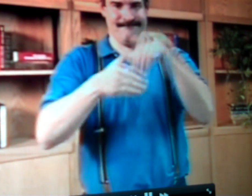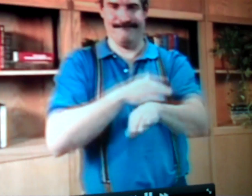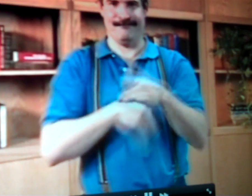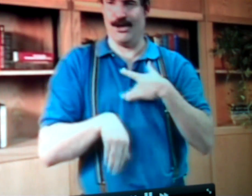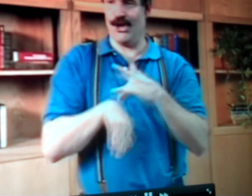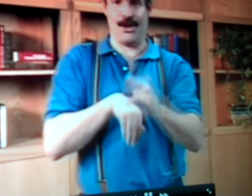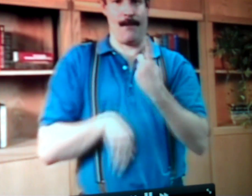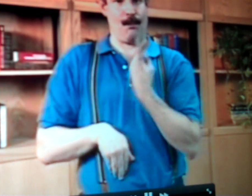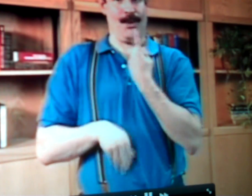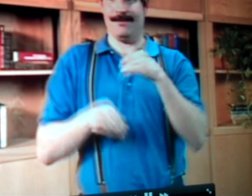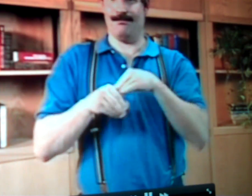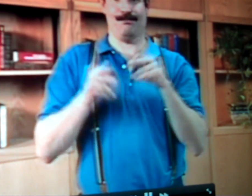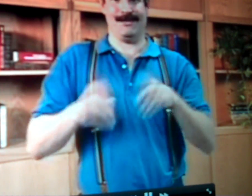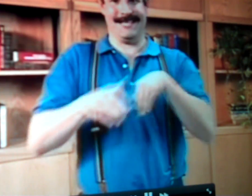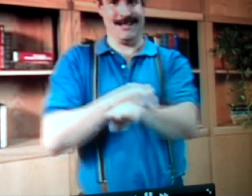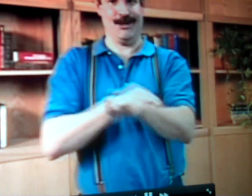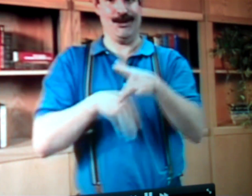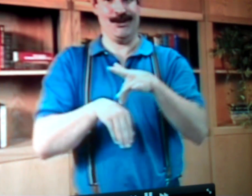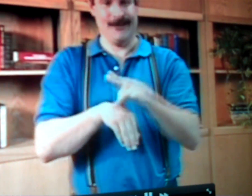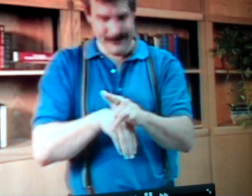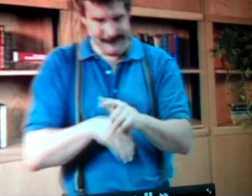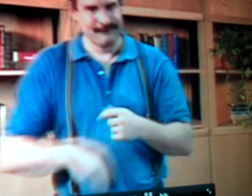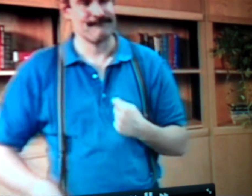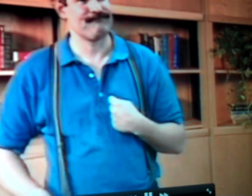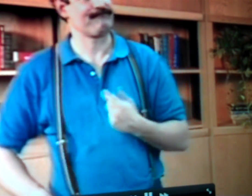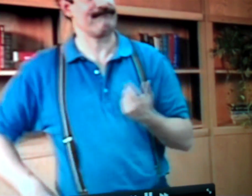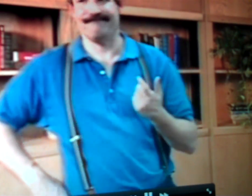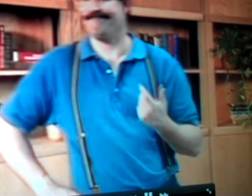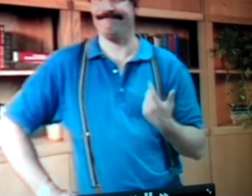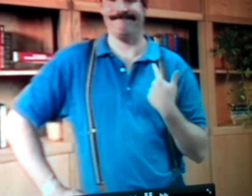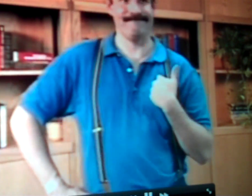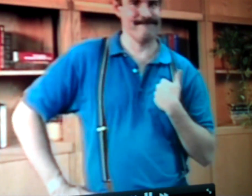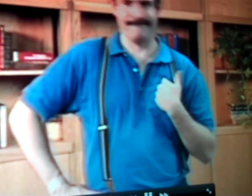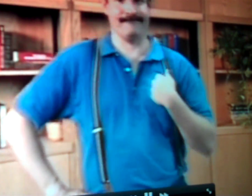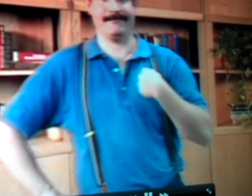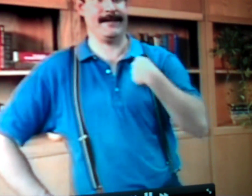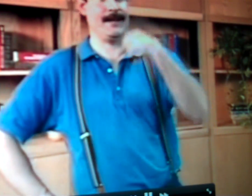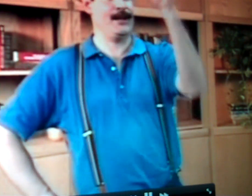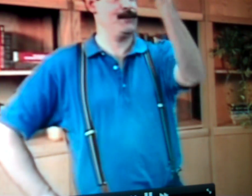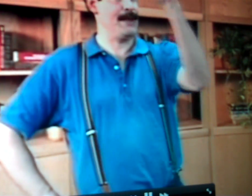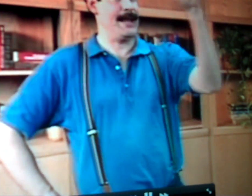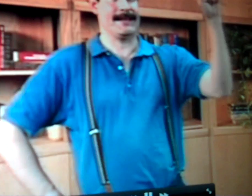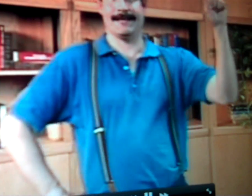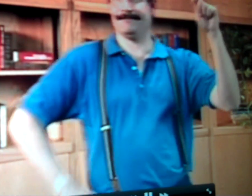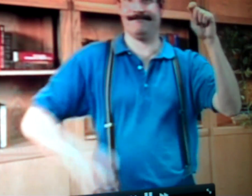So it was my first day of class, and when I entered the classroom, I was the first one there. I got there super early.